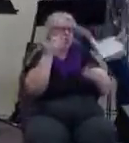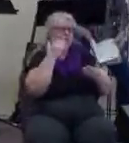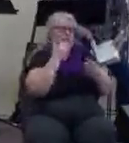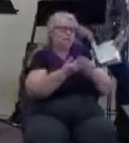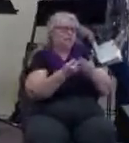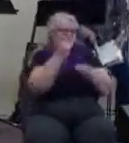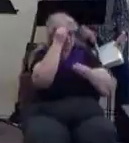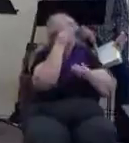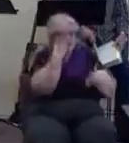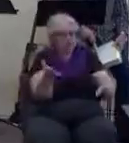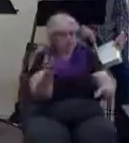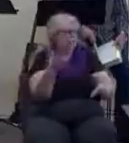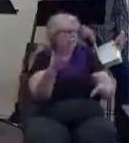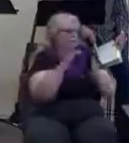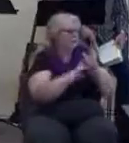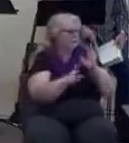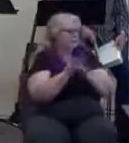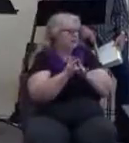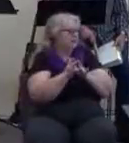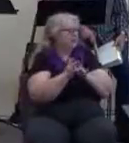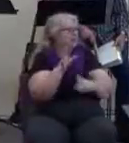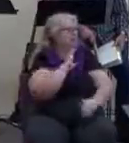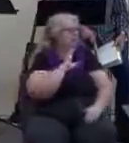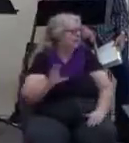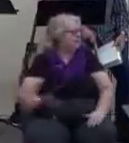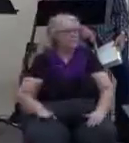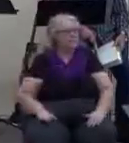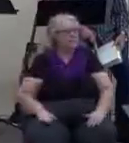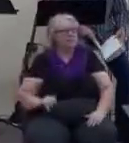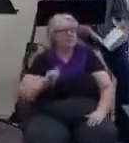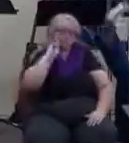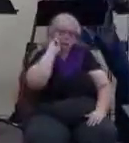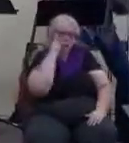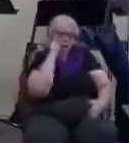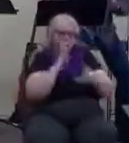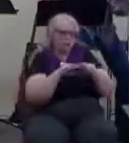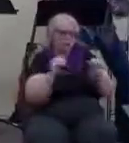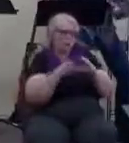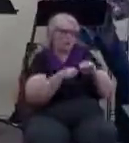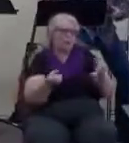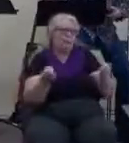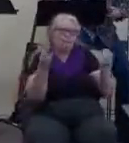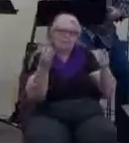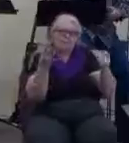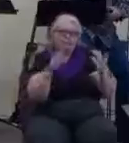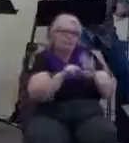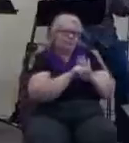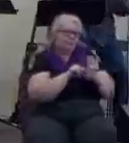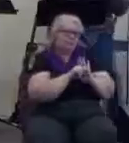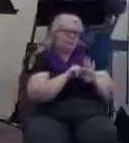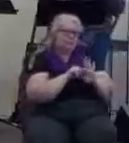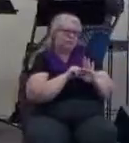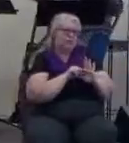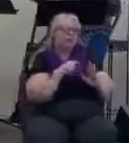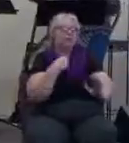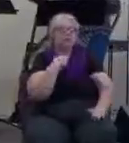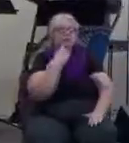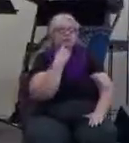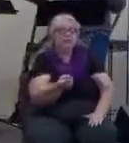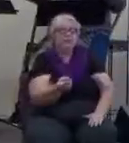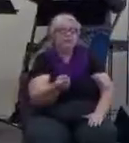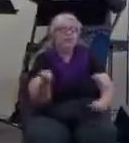is Christ. What a cool story. A lot of verses, and I'm telling you,